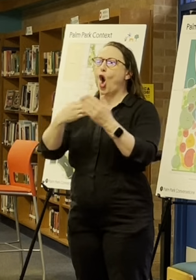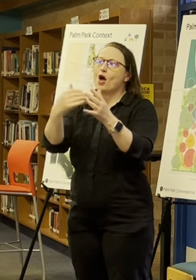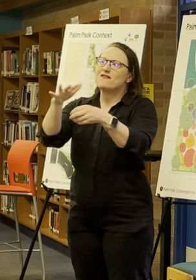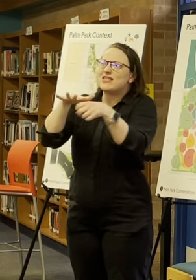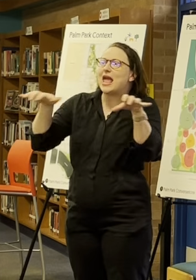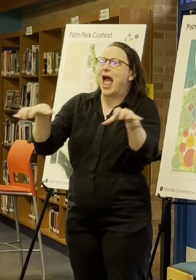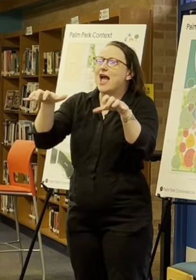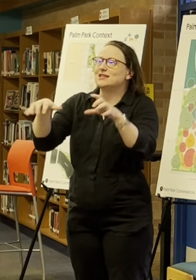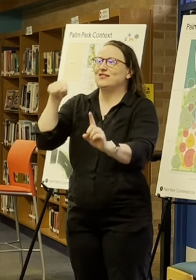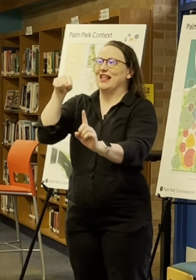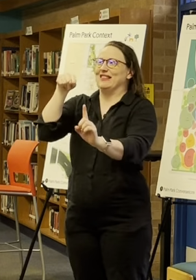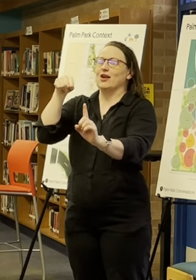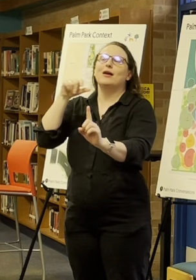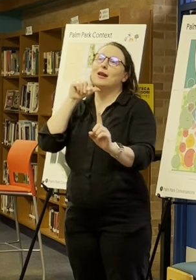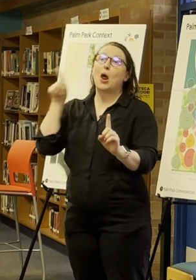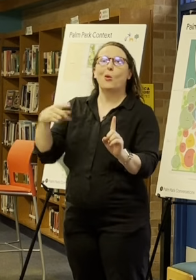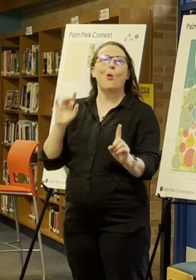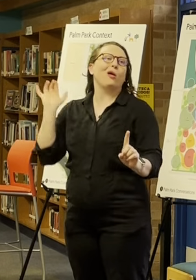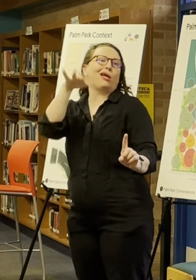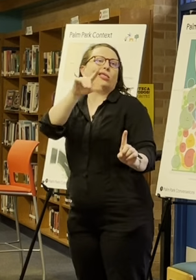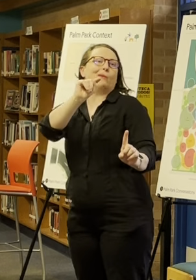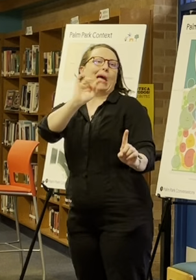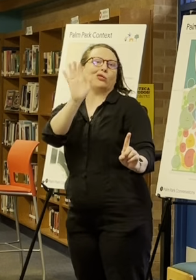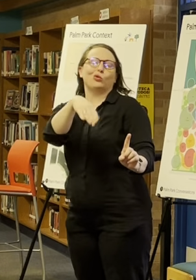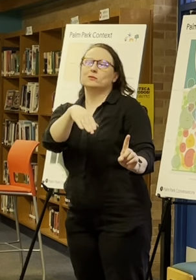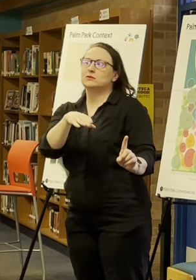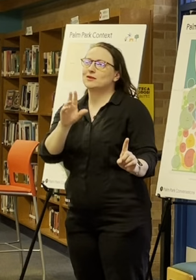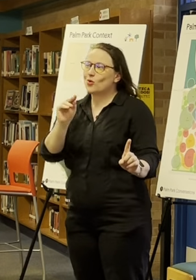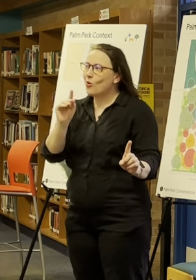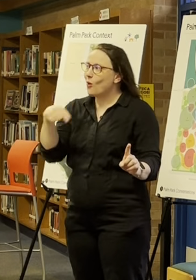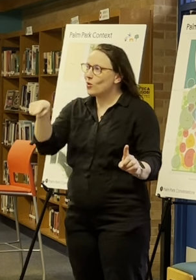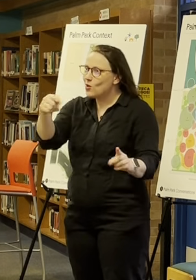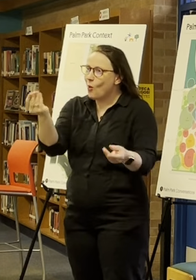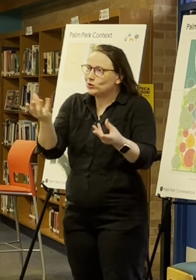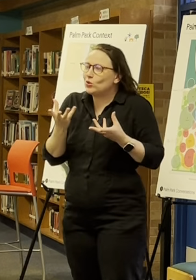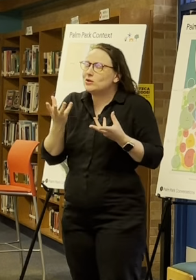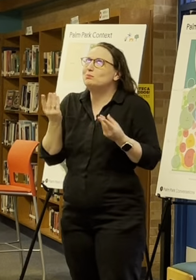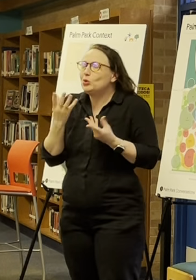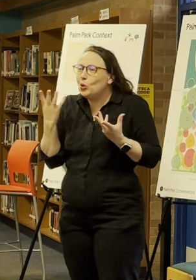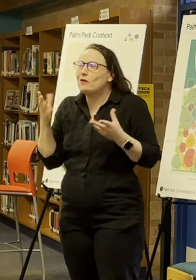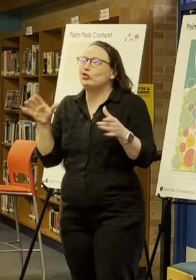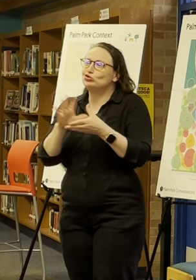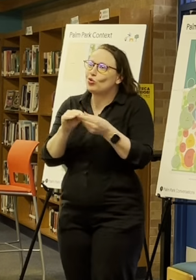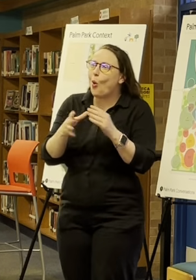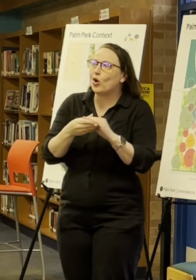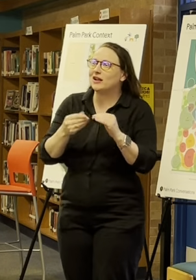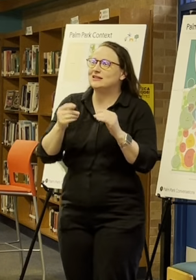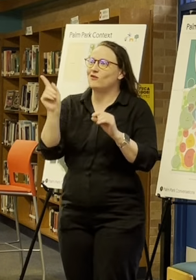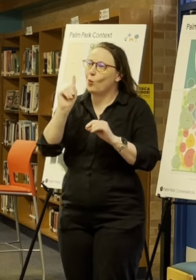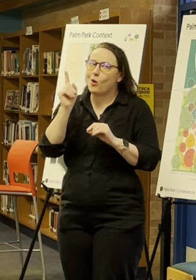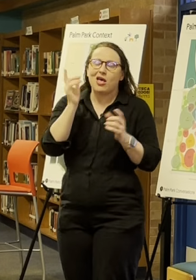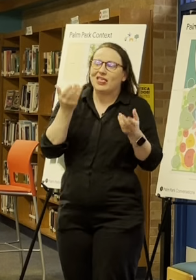activity and not just thought of as a bathroom. You told us all these wonderful stories about it being used for plays, the lending